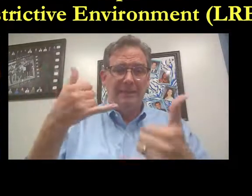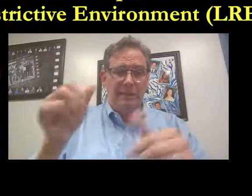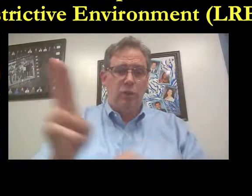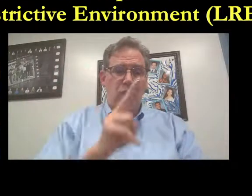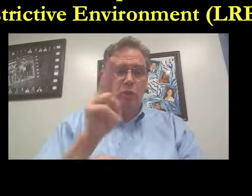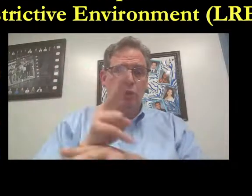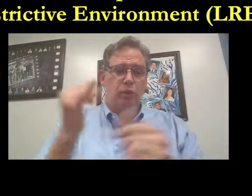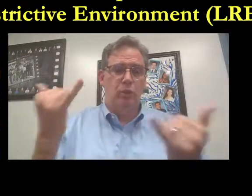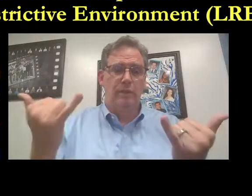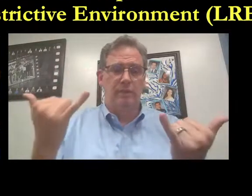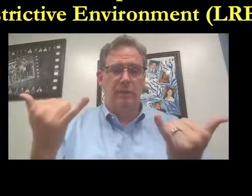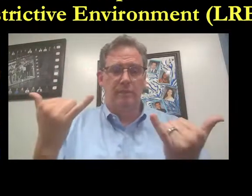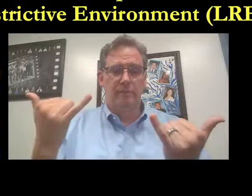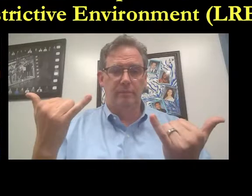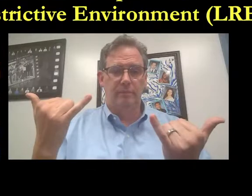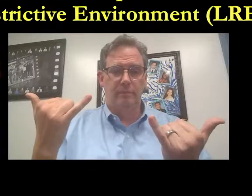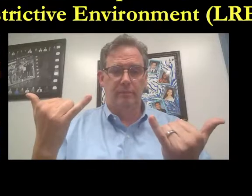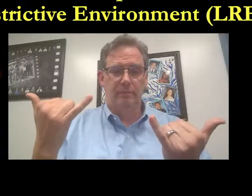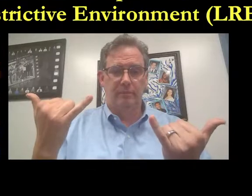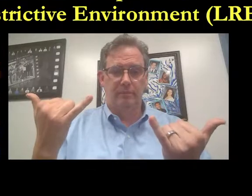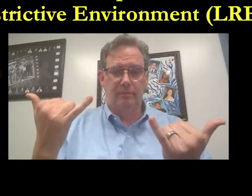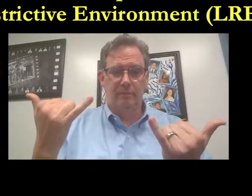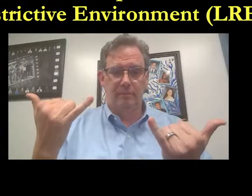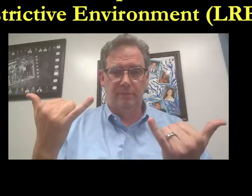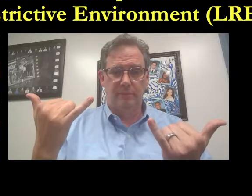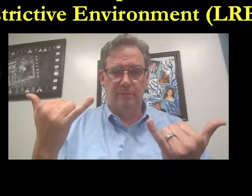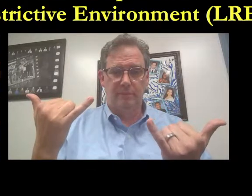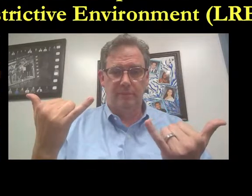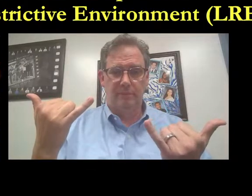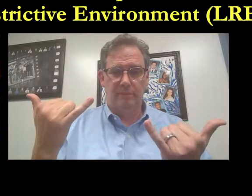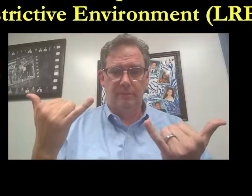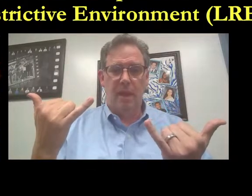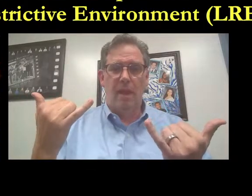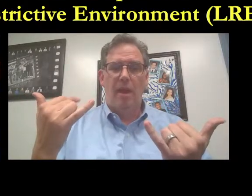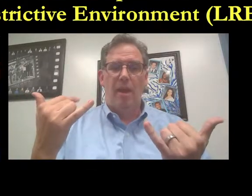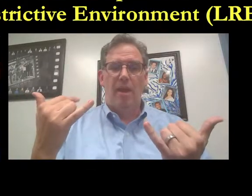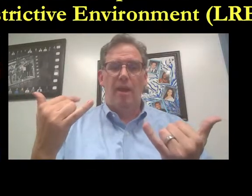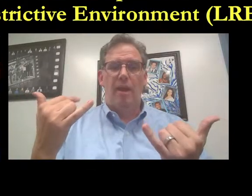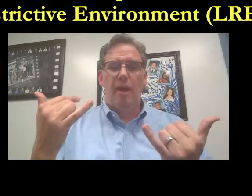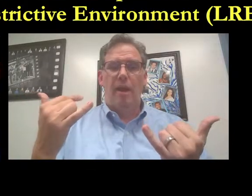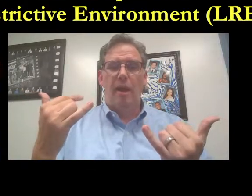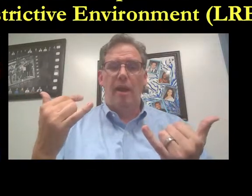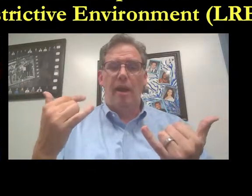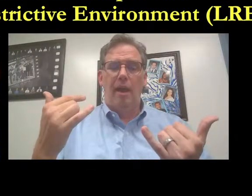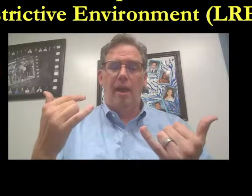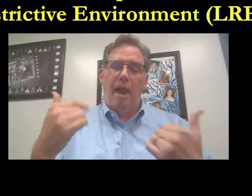The language-rich environment issue, that is still used today.